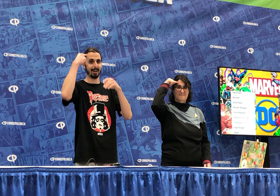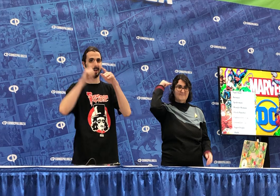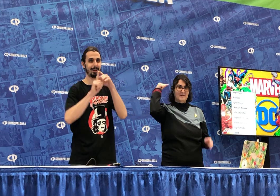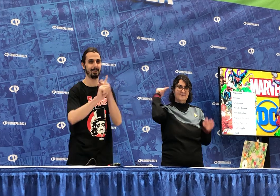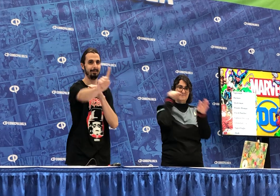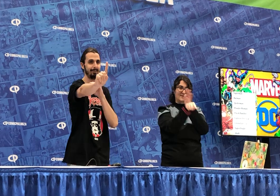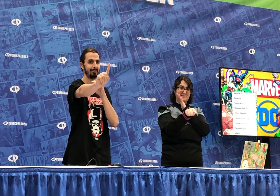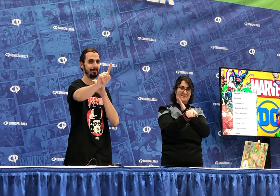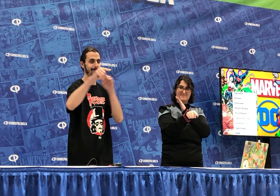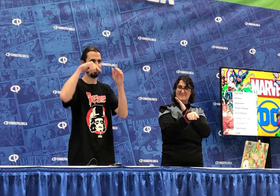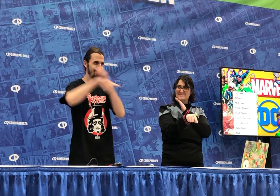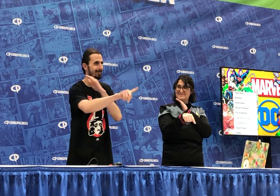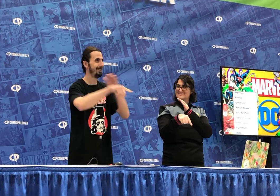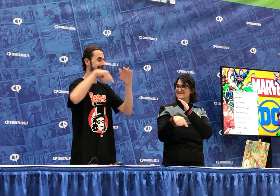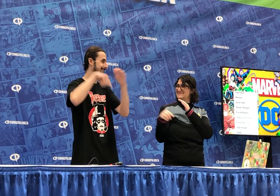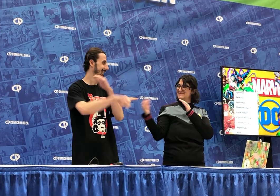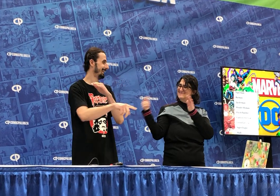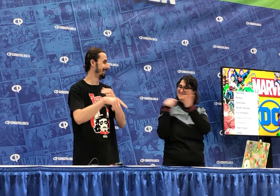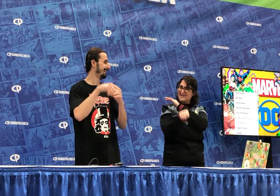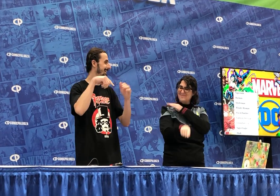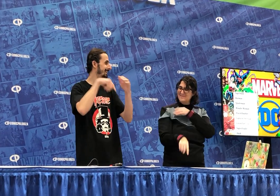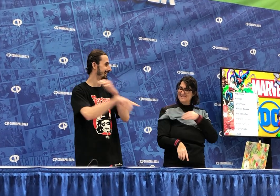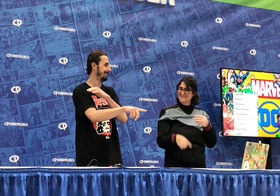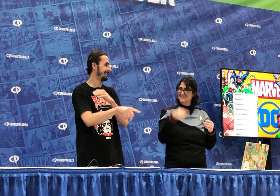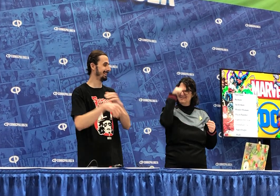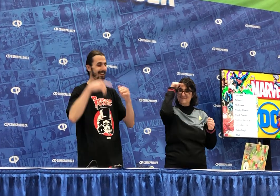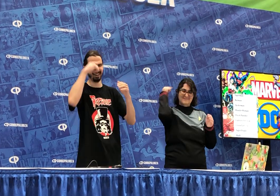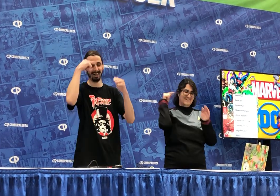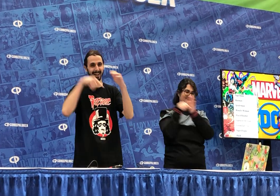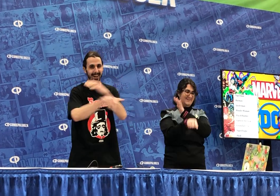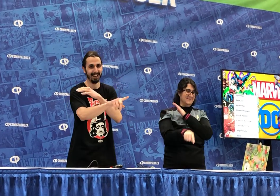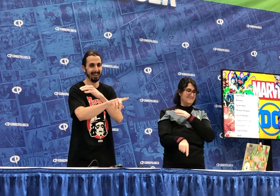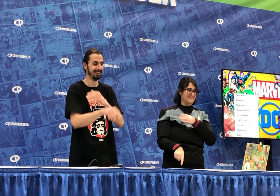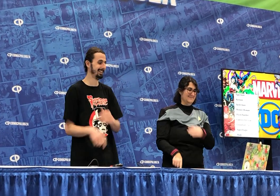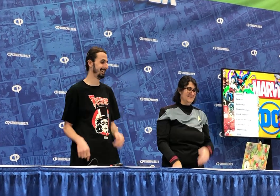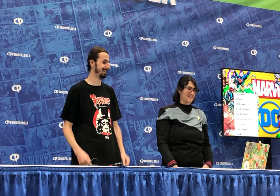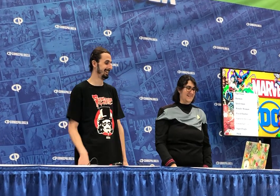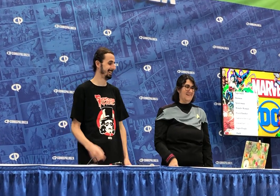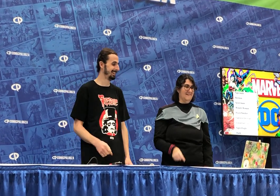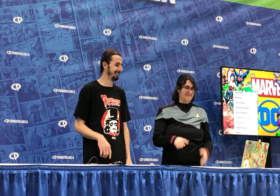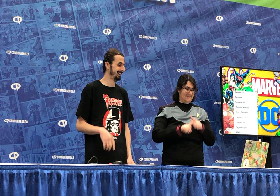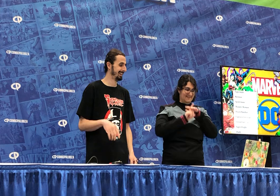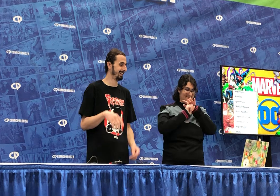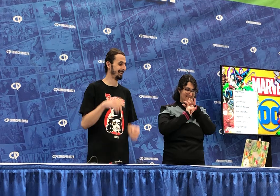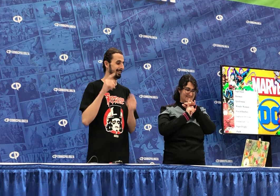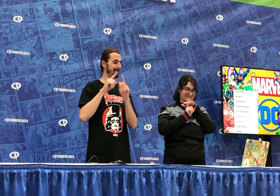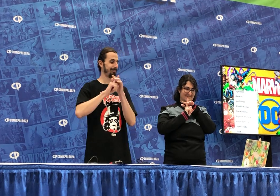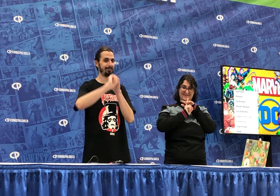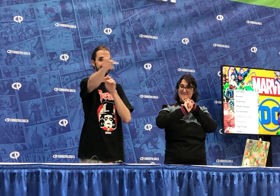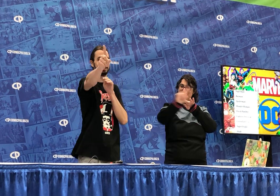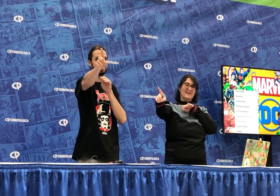Black Widow. I'm sorry, he said I did Black Flash. Okay, so no, Black Kill, so Black Widow. Then Flash.